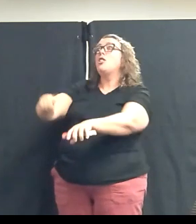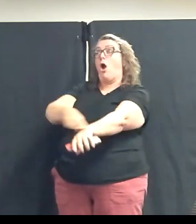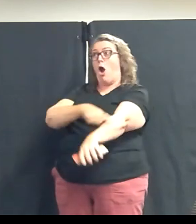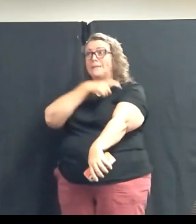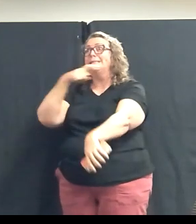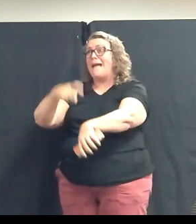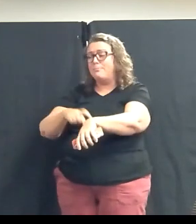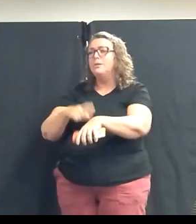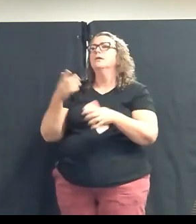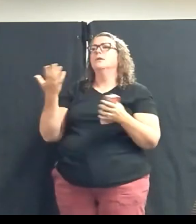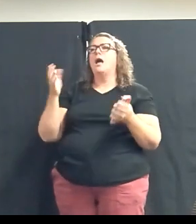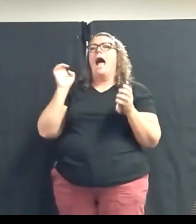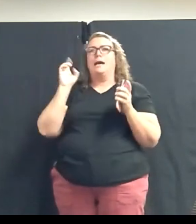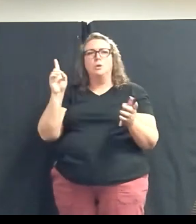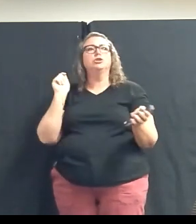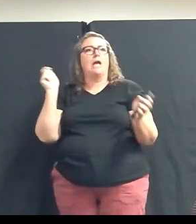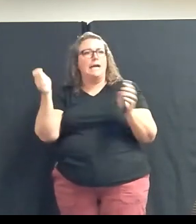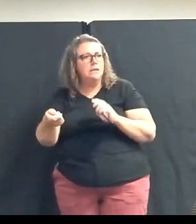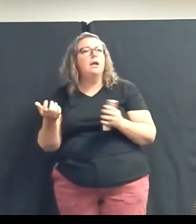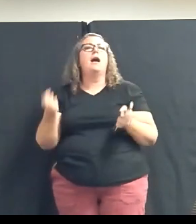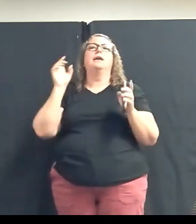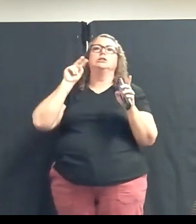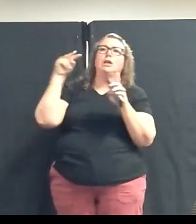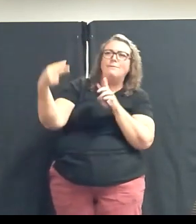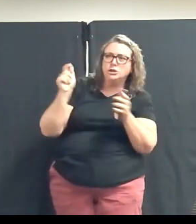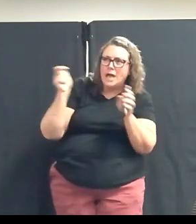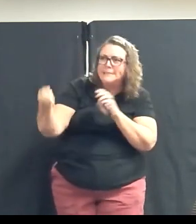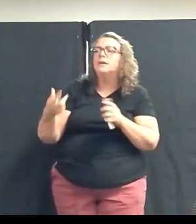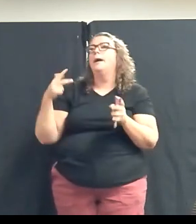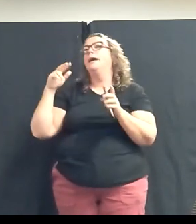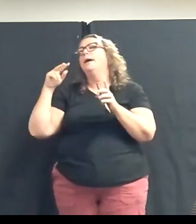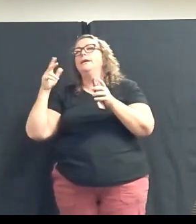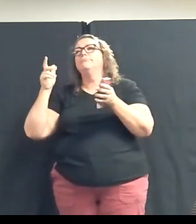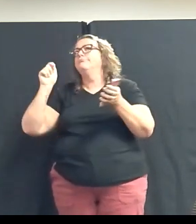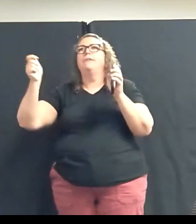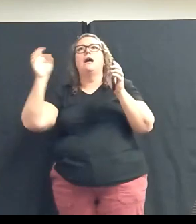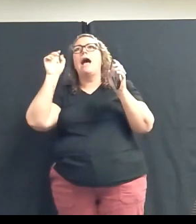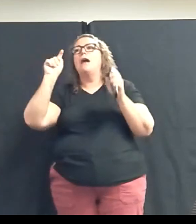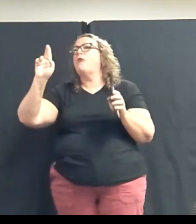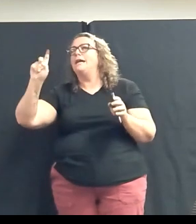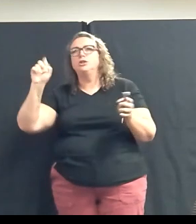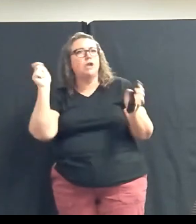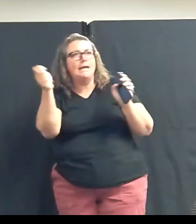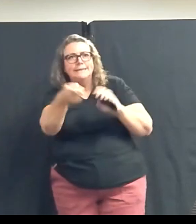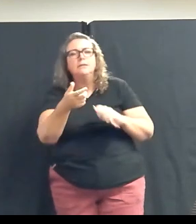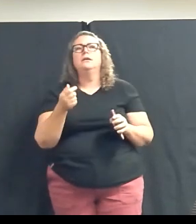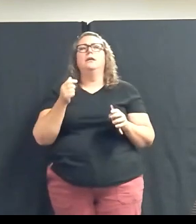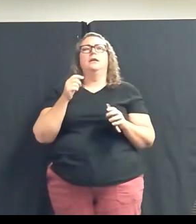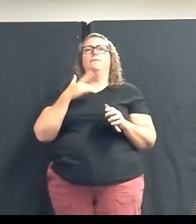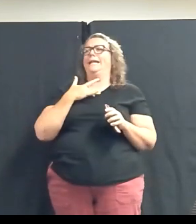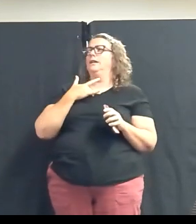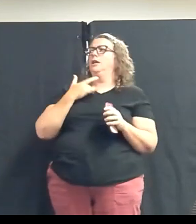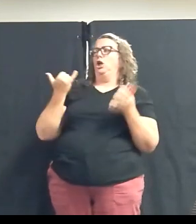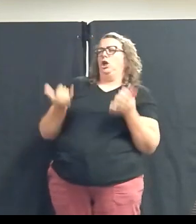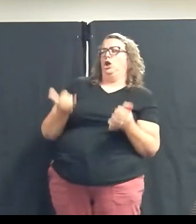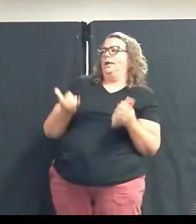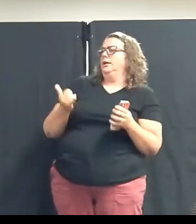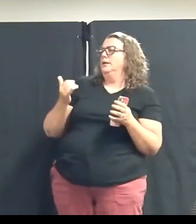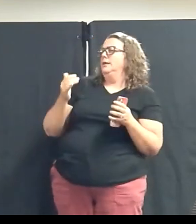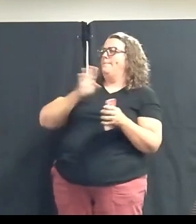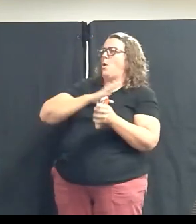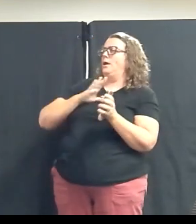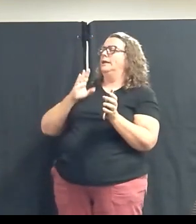parent of a student. I've been here for a long time. I know education has changed, perspective has changed, there are shifts, there are changes in